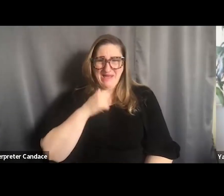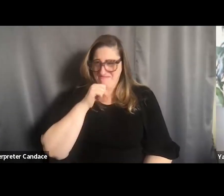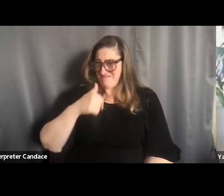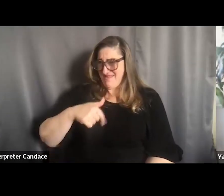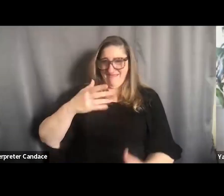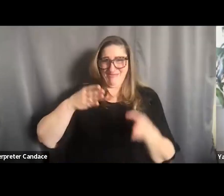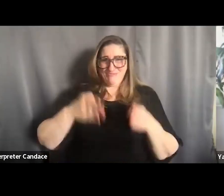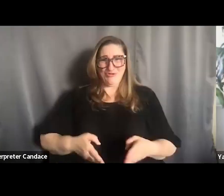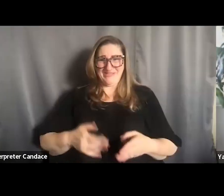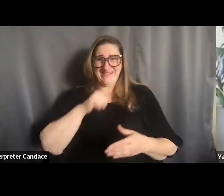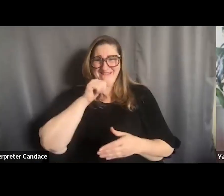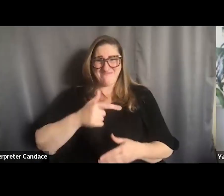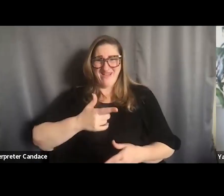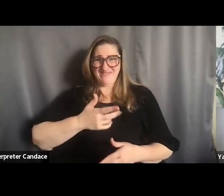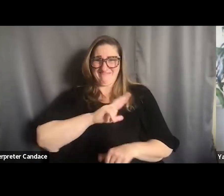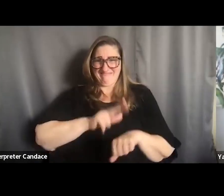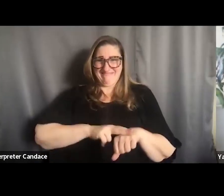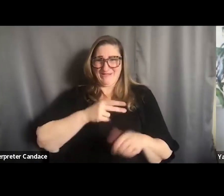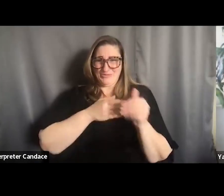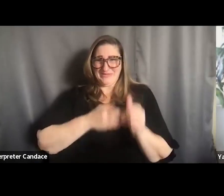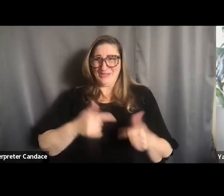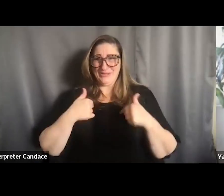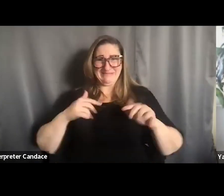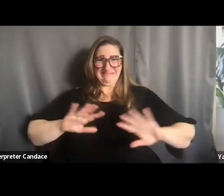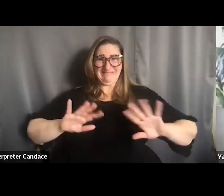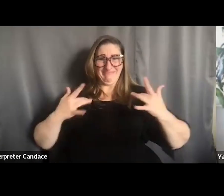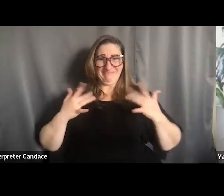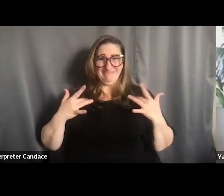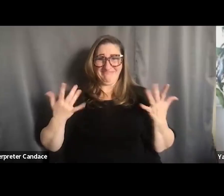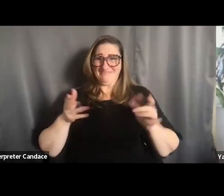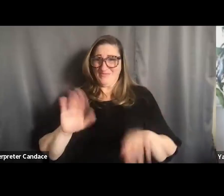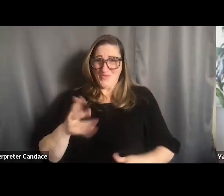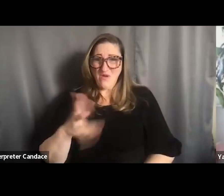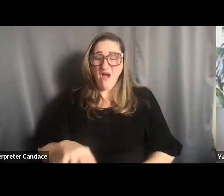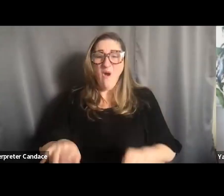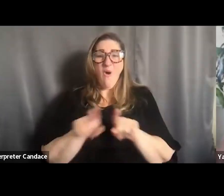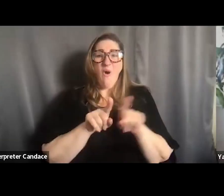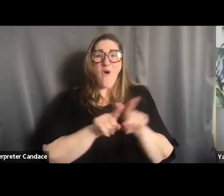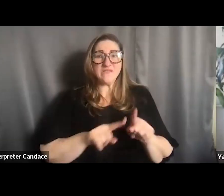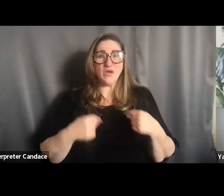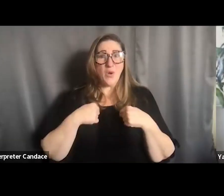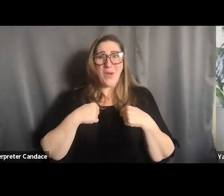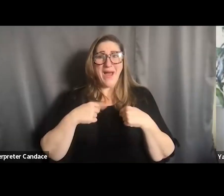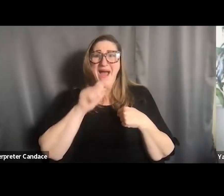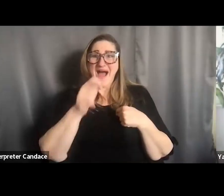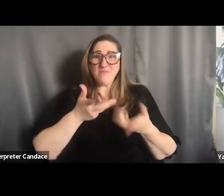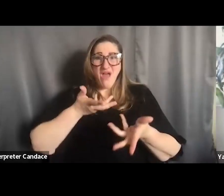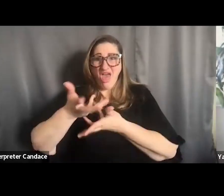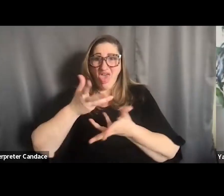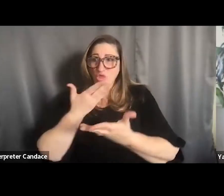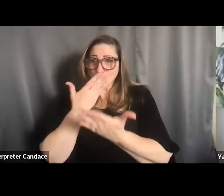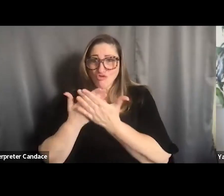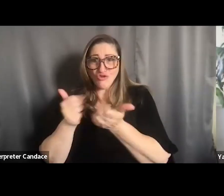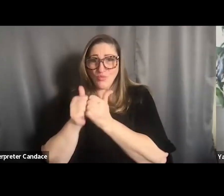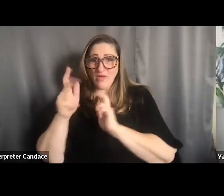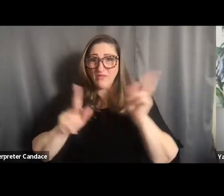Right? Now, when someone invites me to a meeting who I don't know, and I don't know the place or the place that I'm attending, these